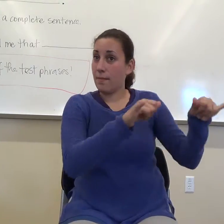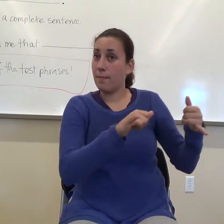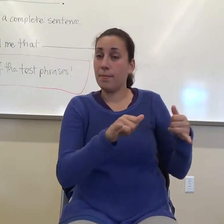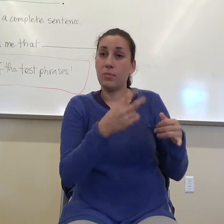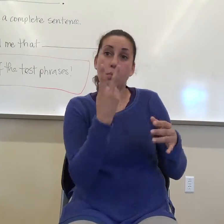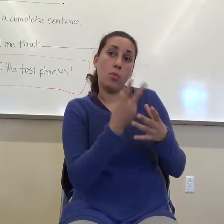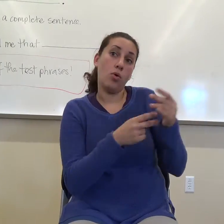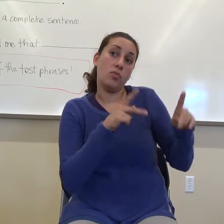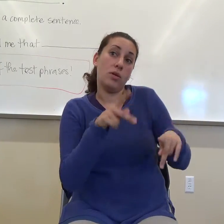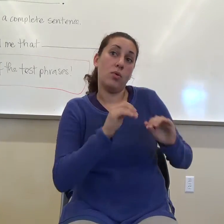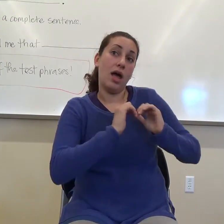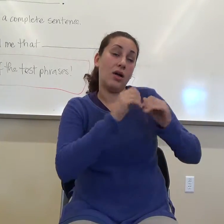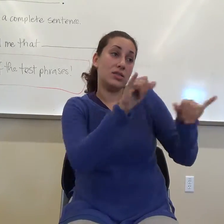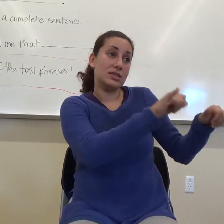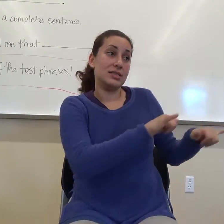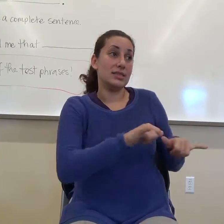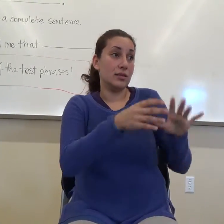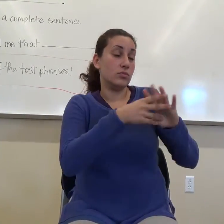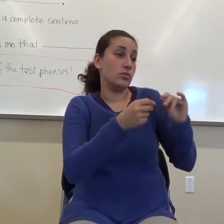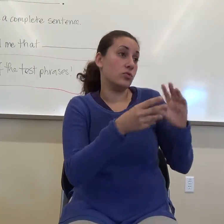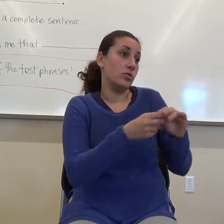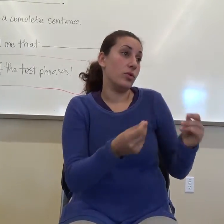stories. Okay.